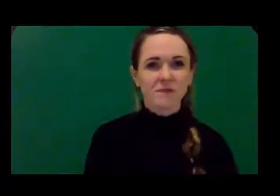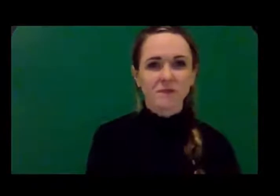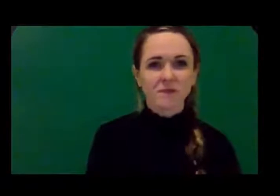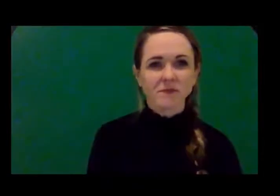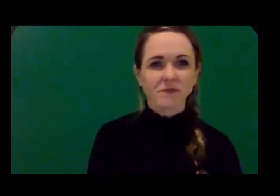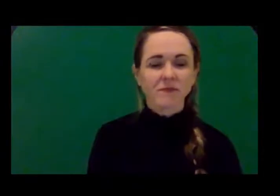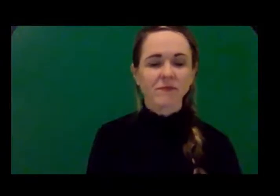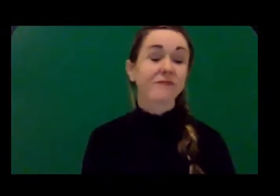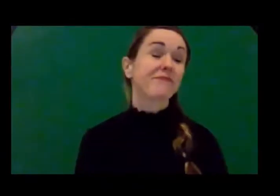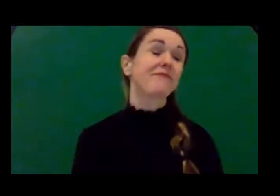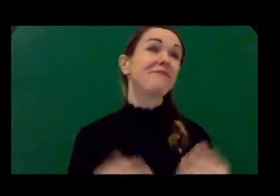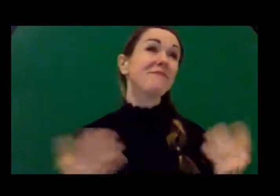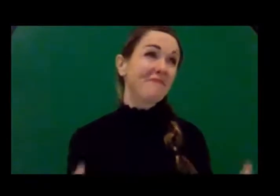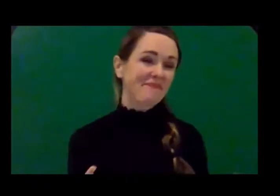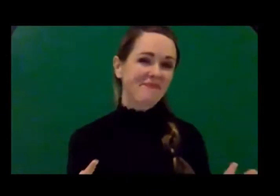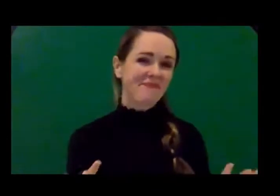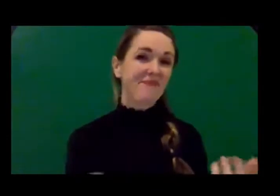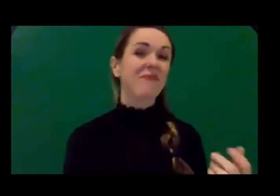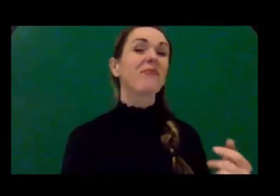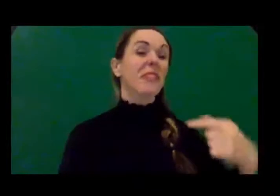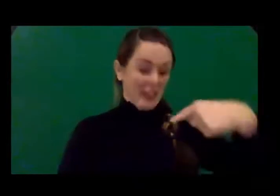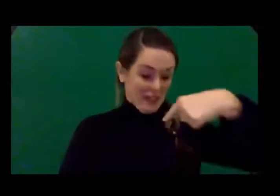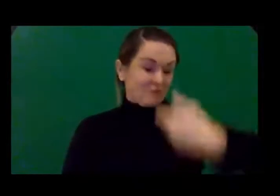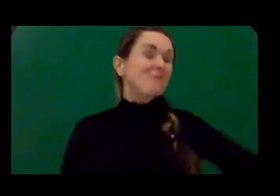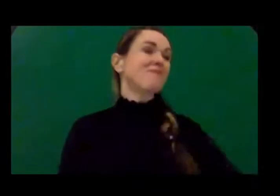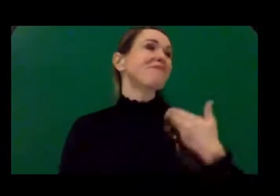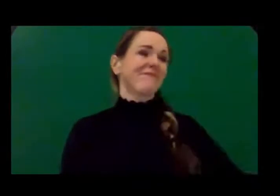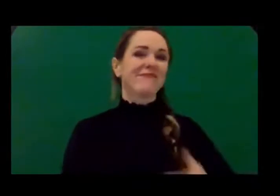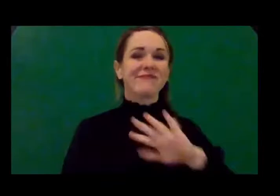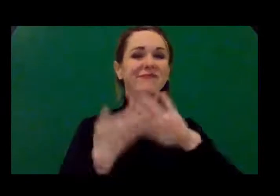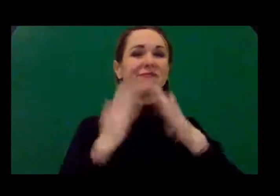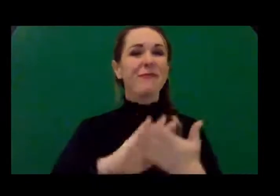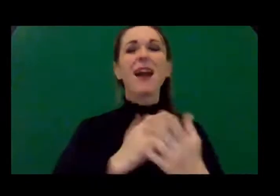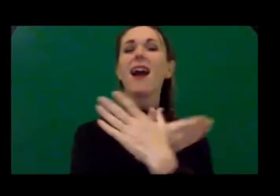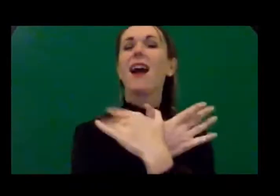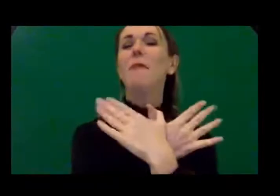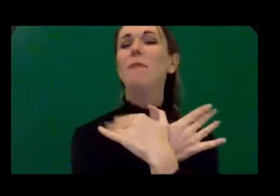Caterpillar says, well, I will become a butterfly.